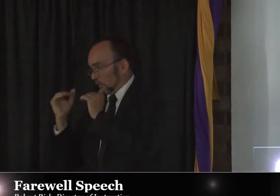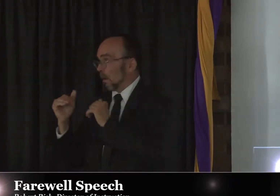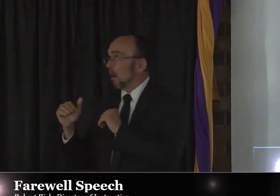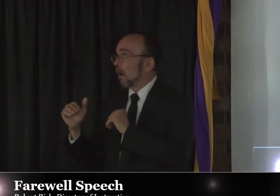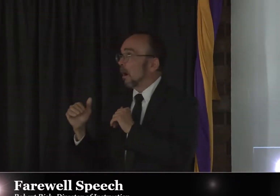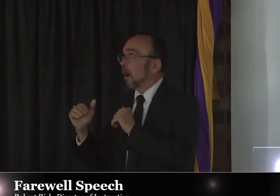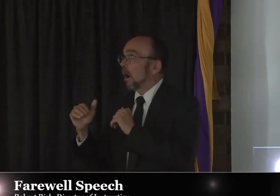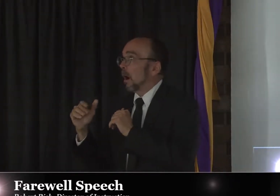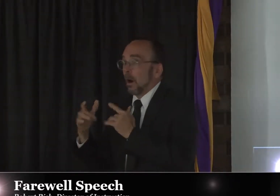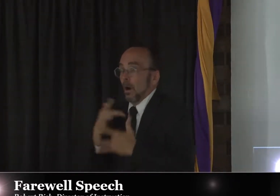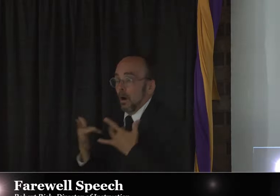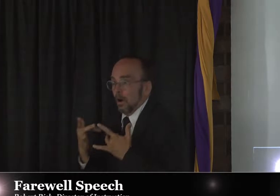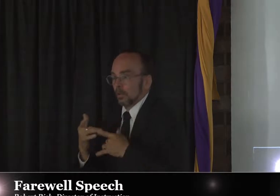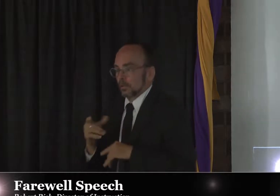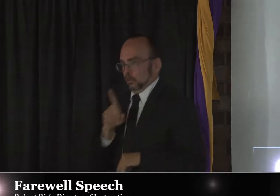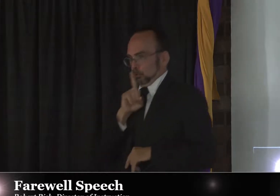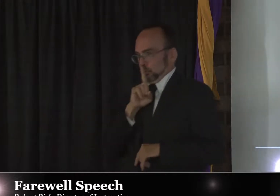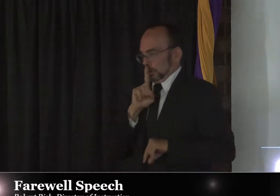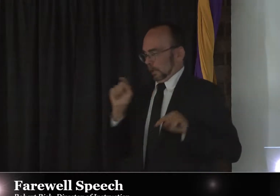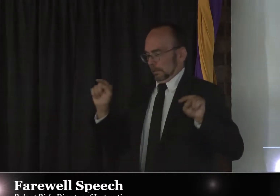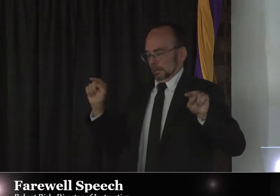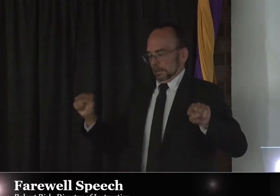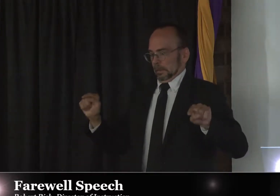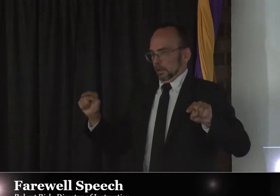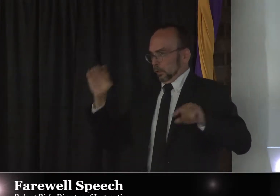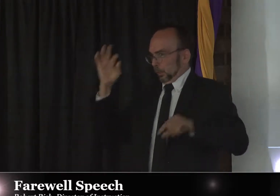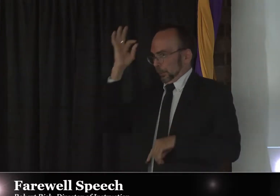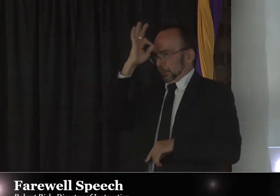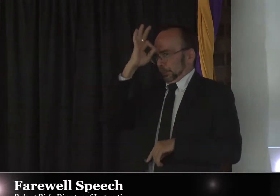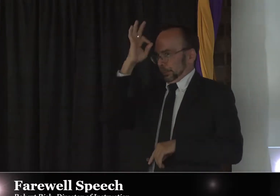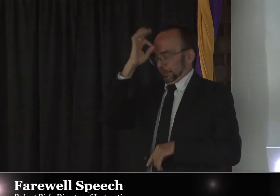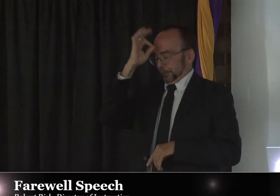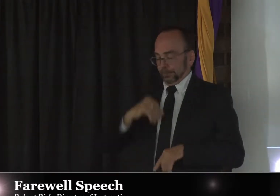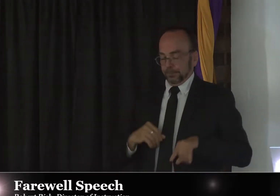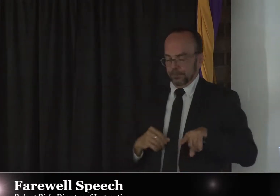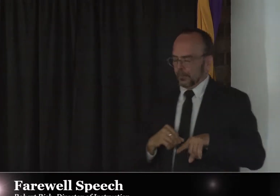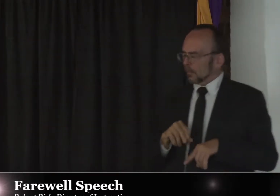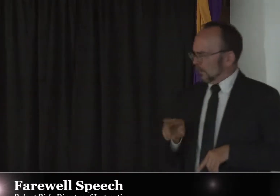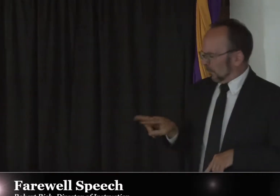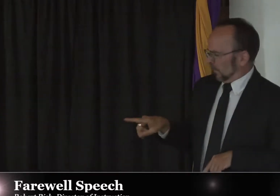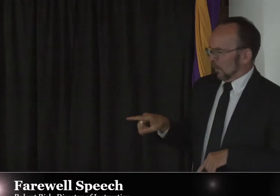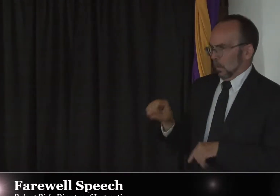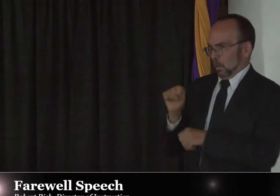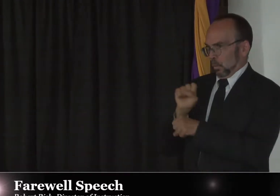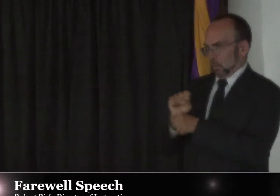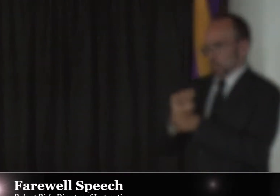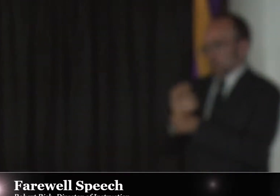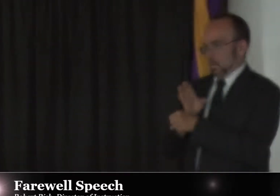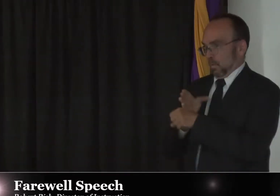another worker, they told the same thing and didn't tell the other worker that he had said the same thing to her.